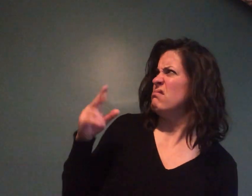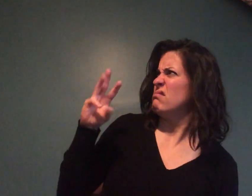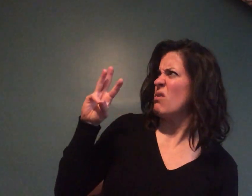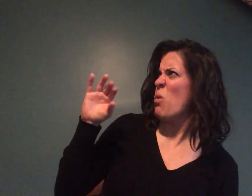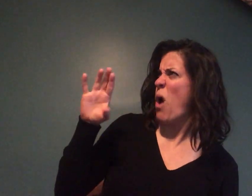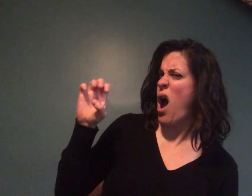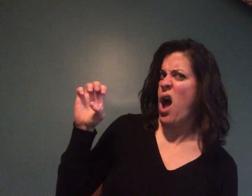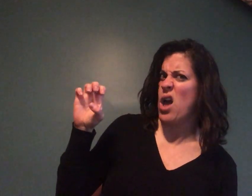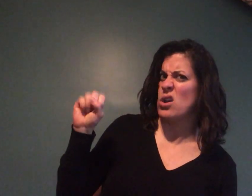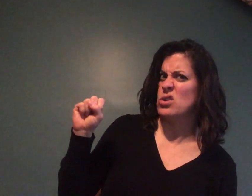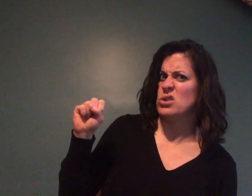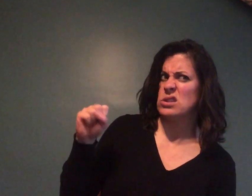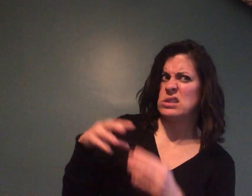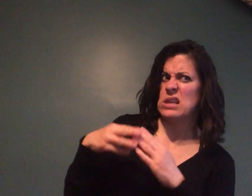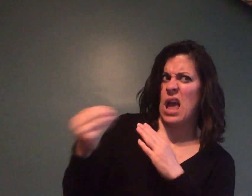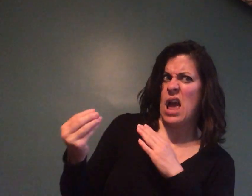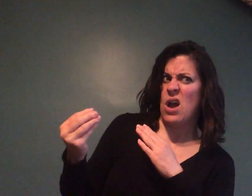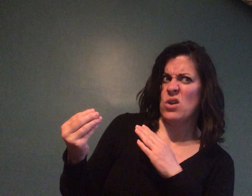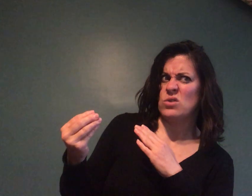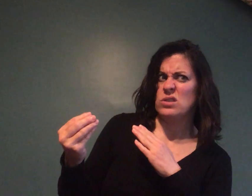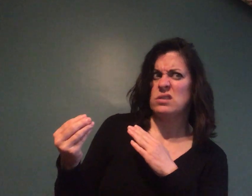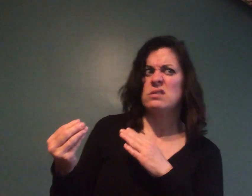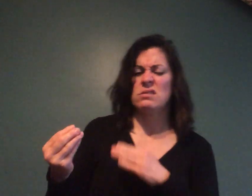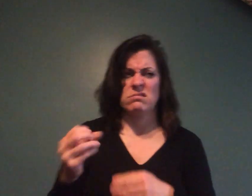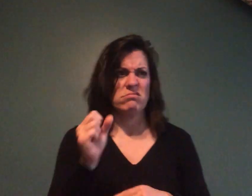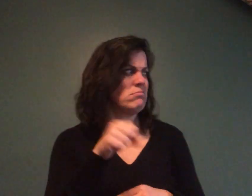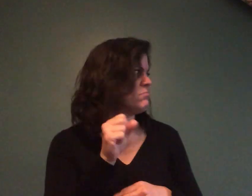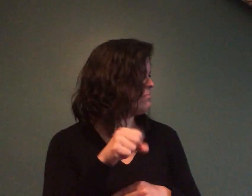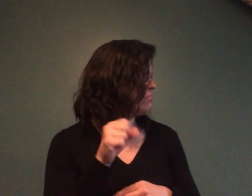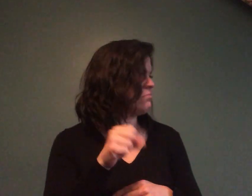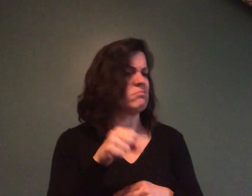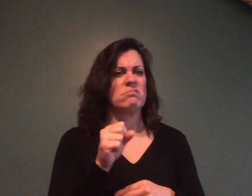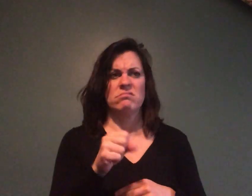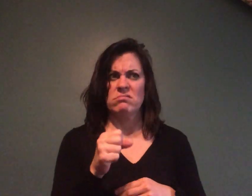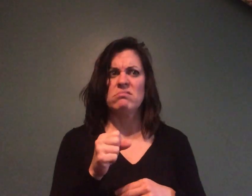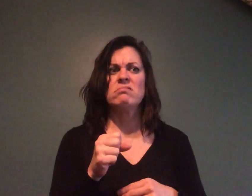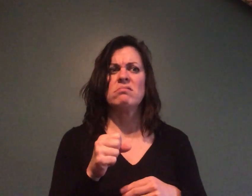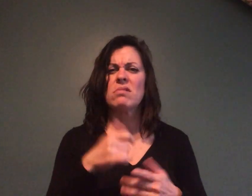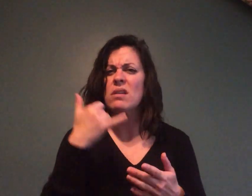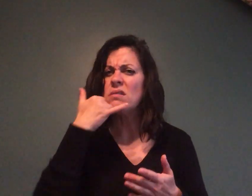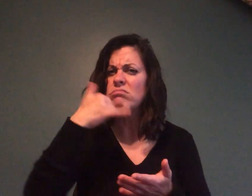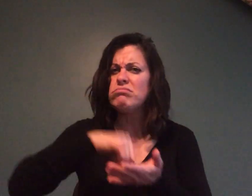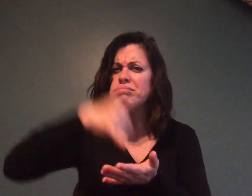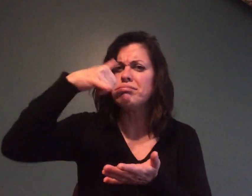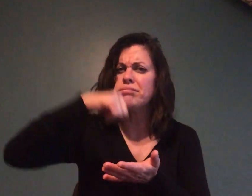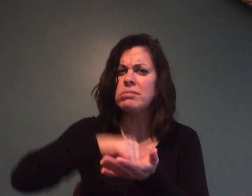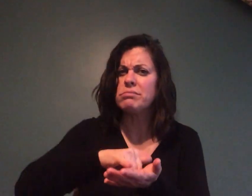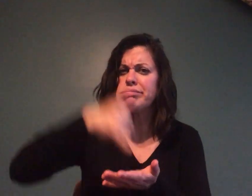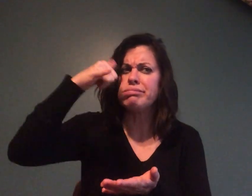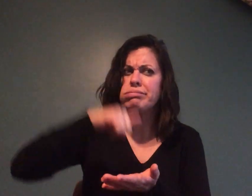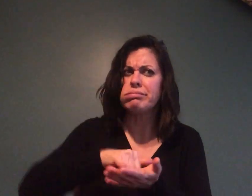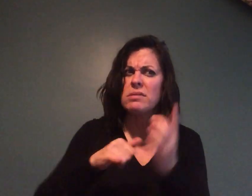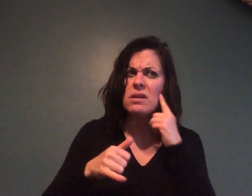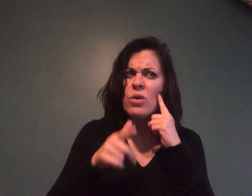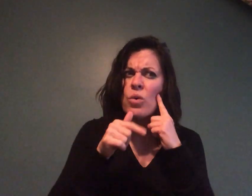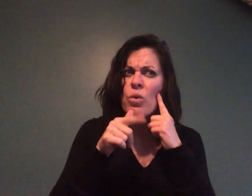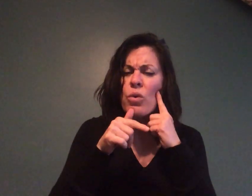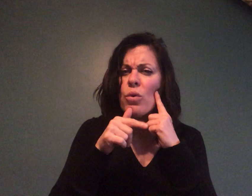frayed, who's that? Okay, that's my phone's been ringing all day here. Okay, if the wire's a little